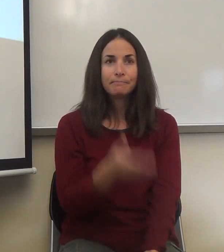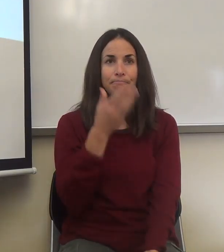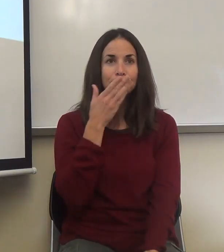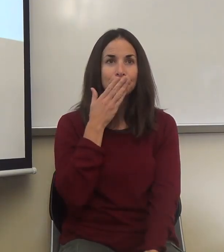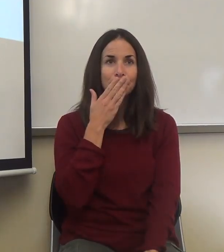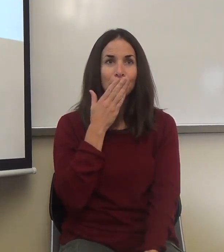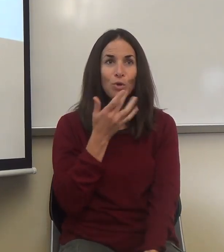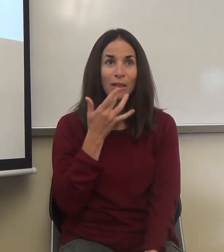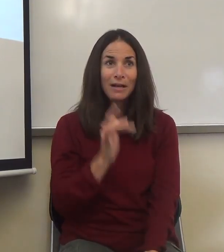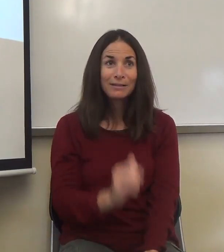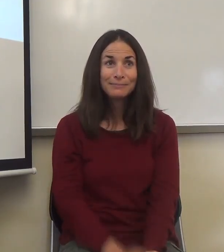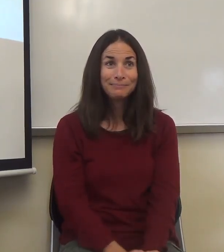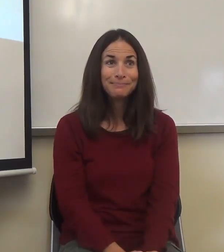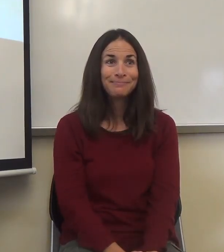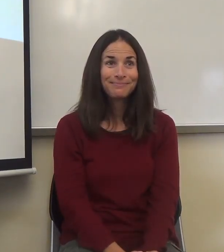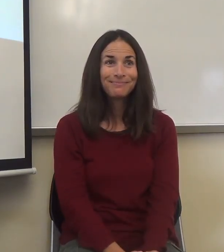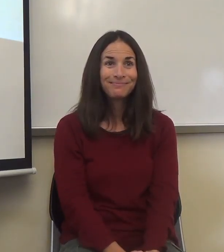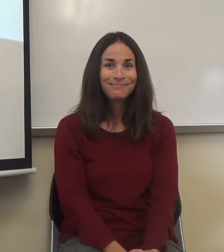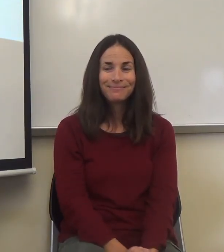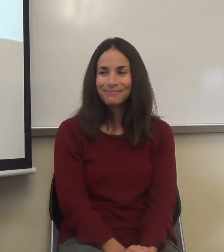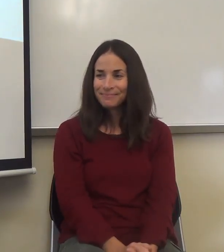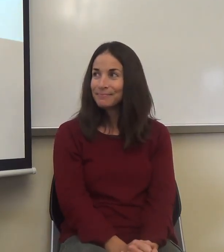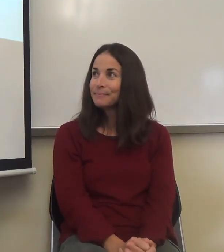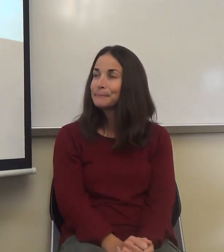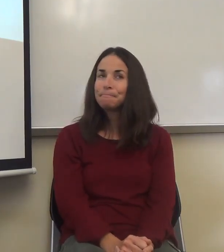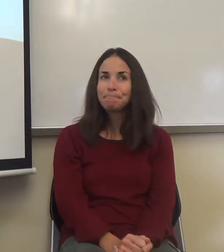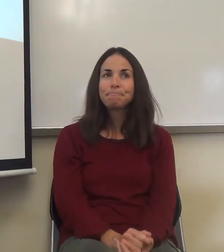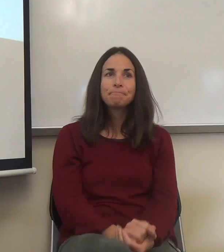the vocab list, and then